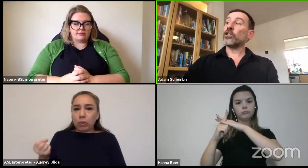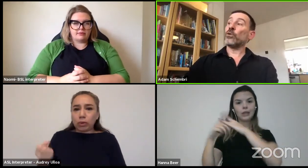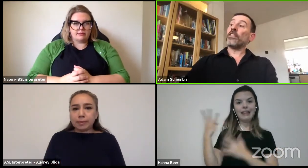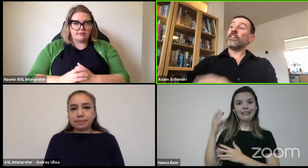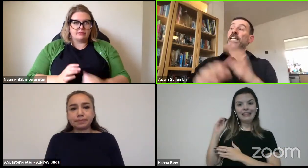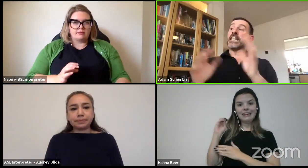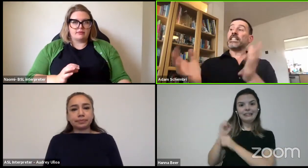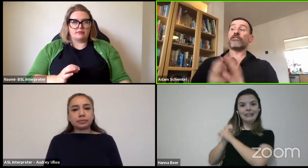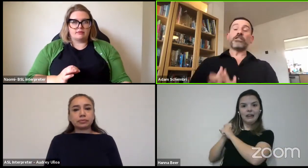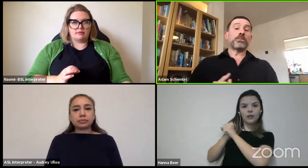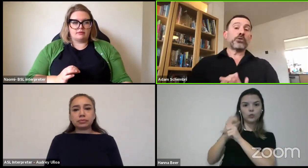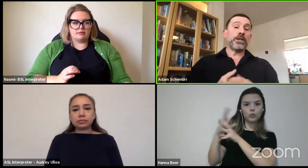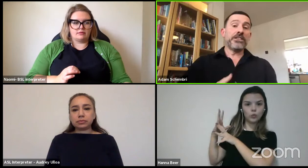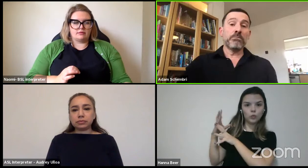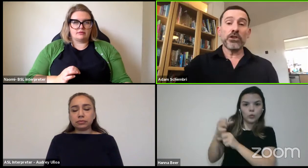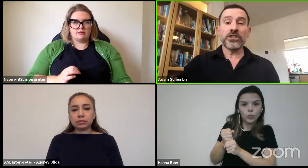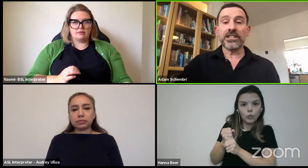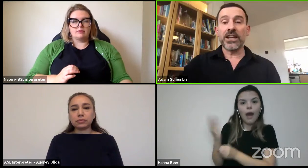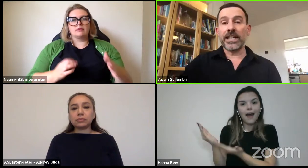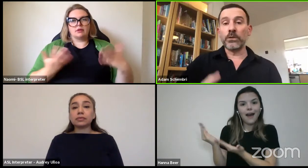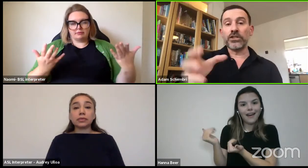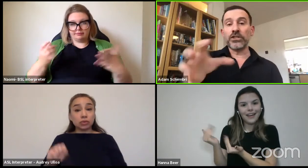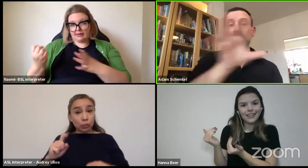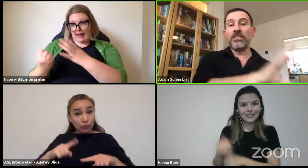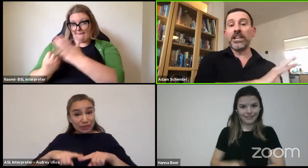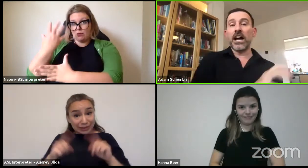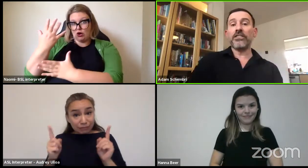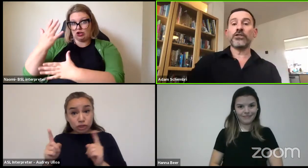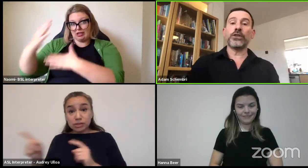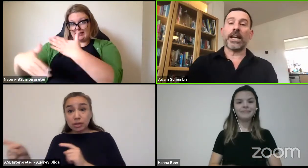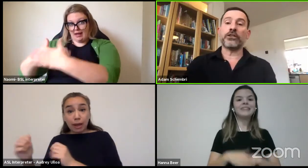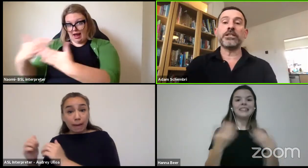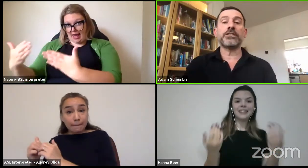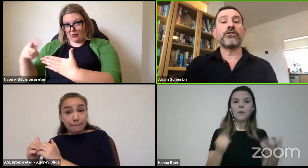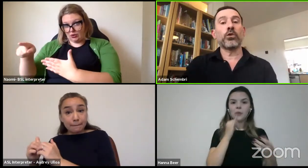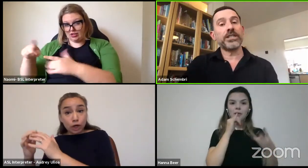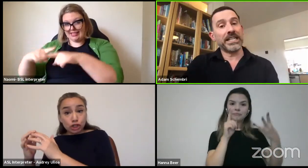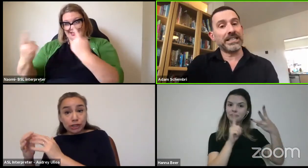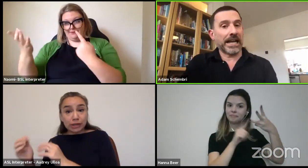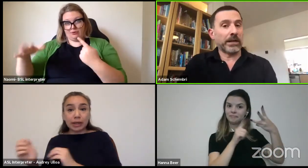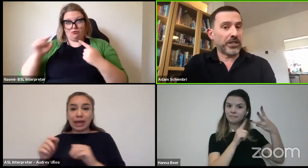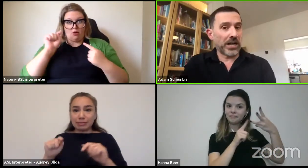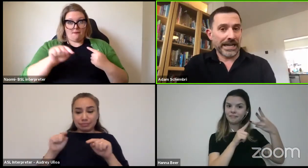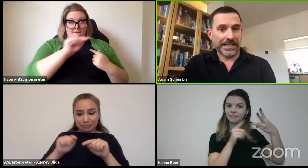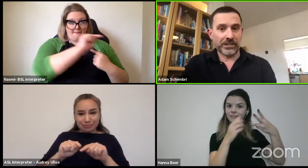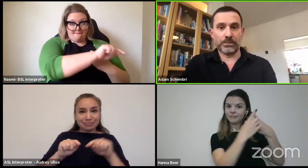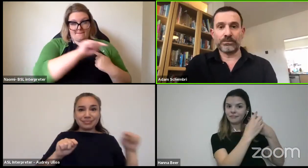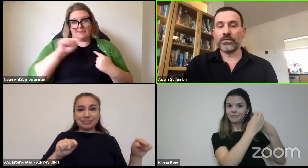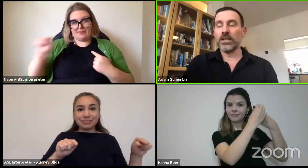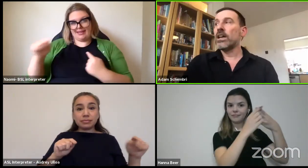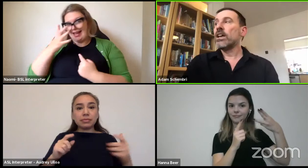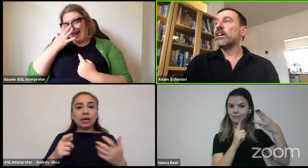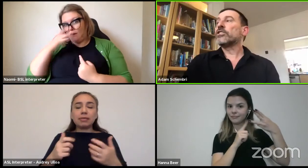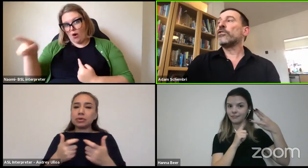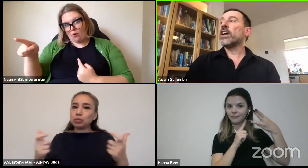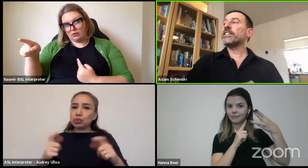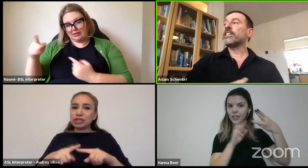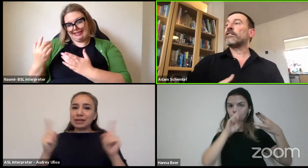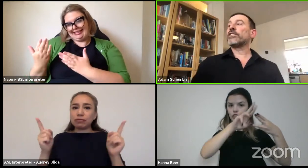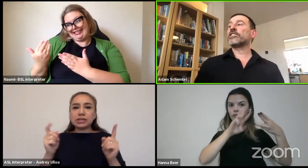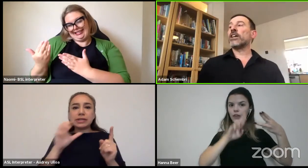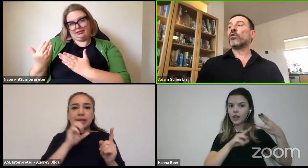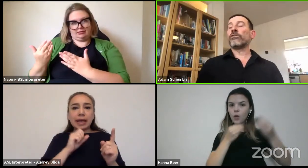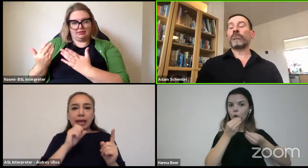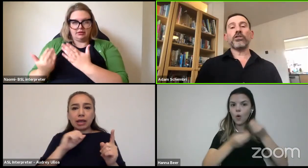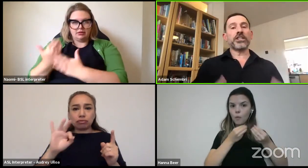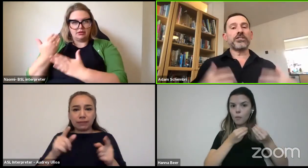Okay, so the key difference between the emerging sign languages and the other 2 categories, of course, is language age. So the idea